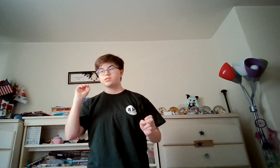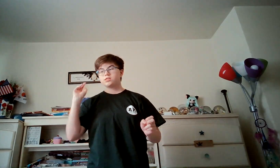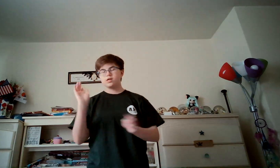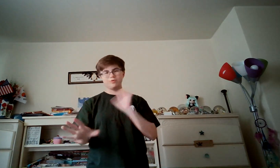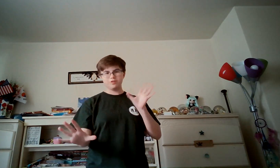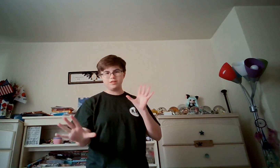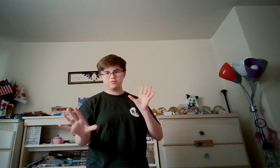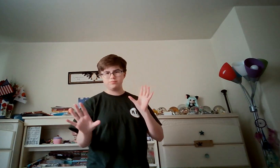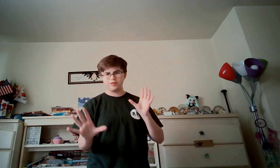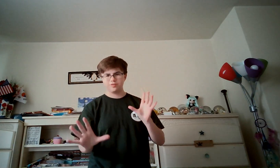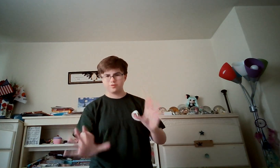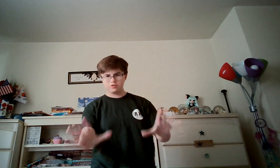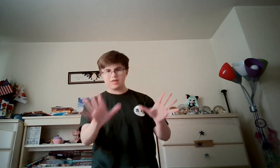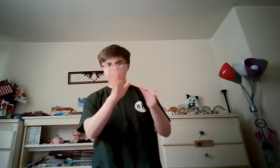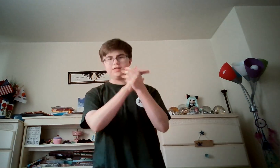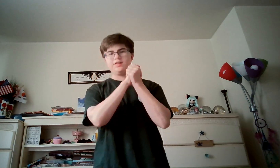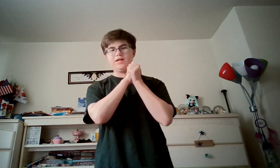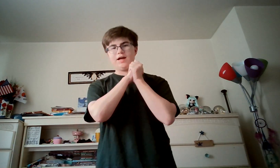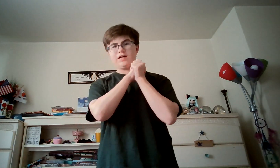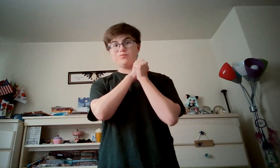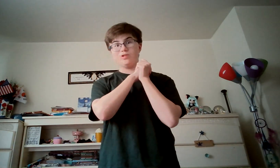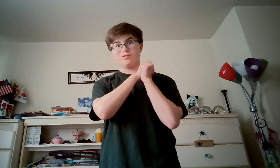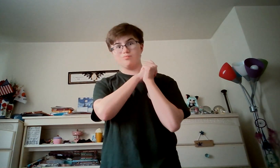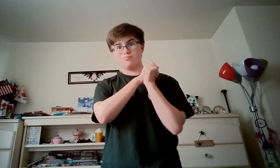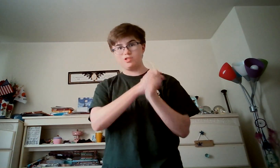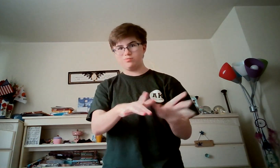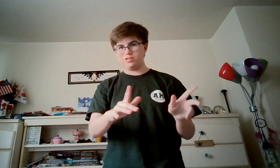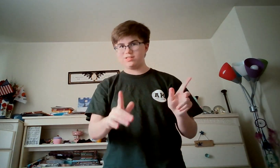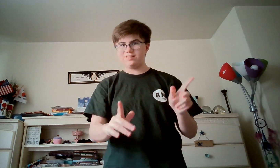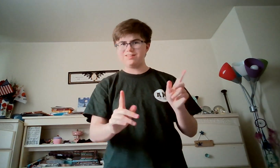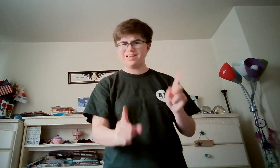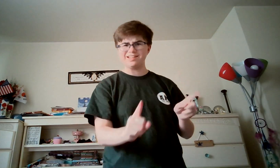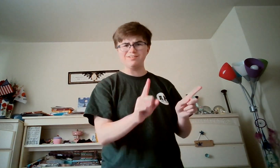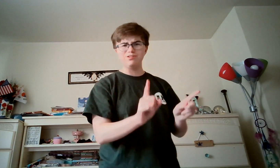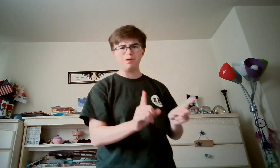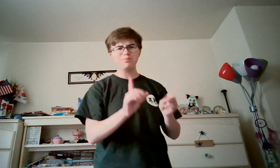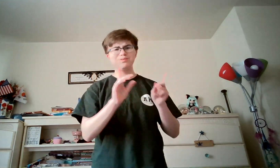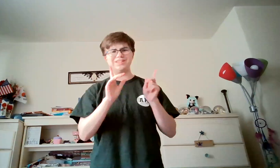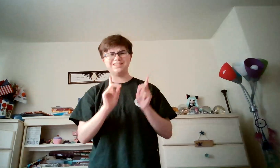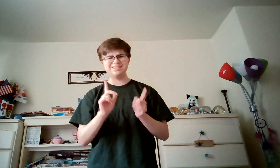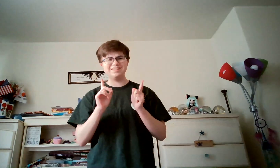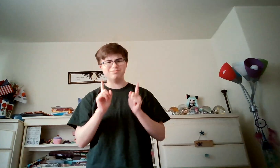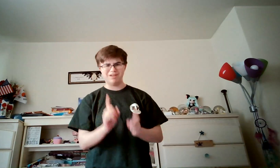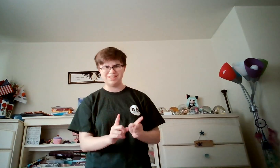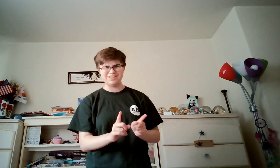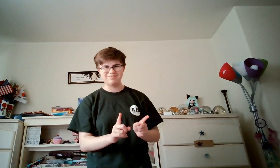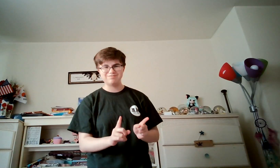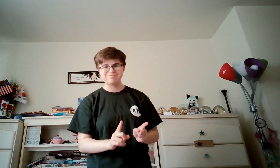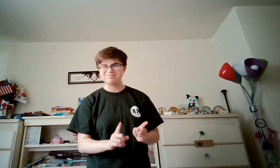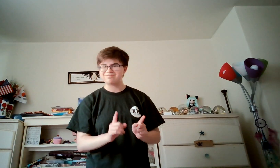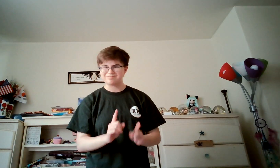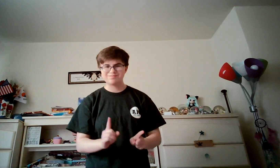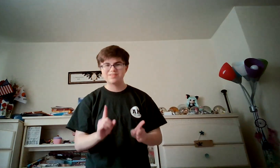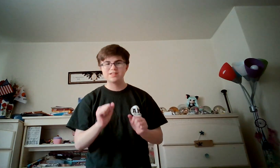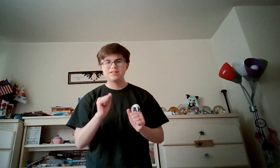couple more things with karate, and then I will show the signs that I actually remember, which isn't much.